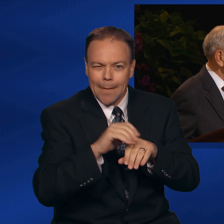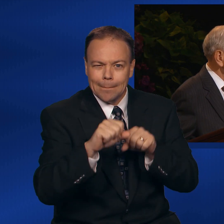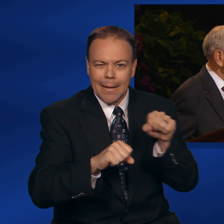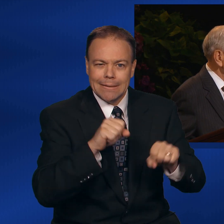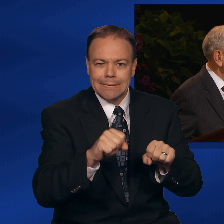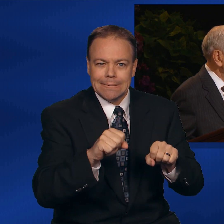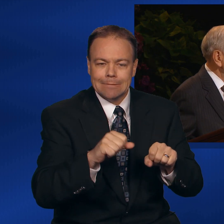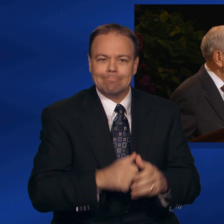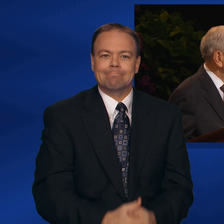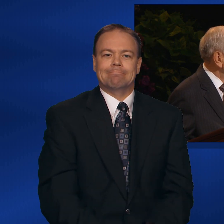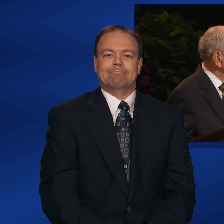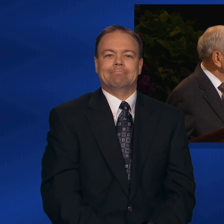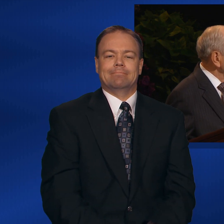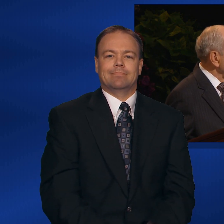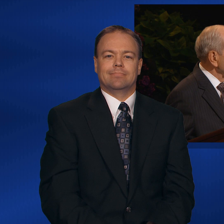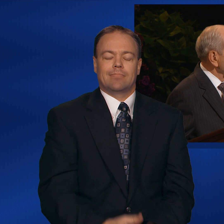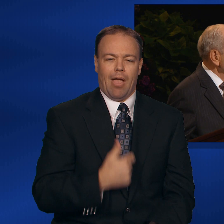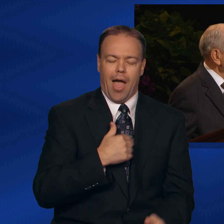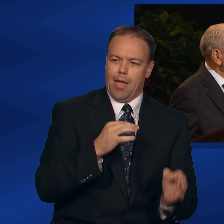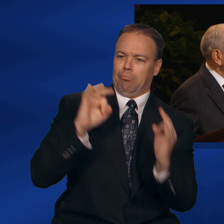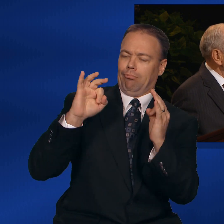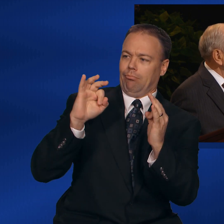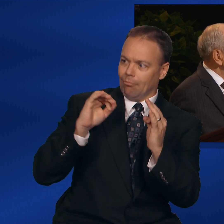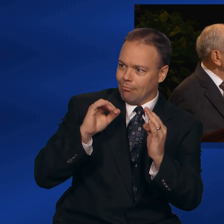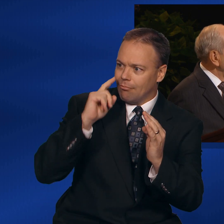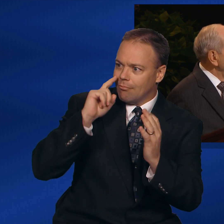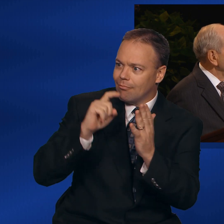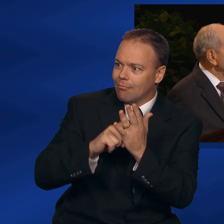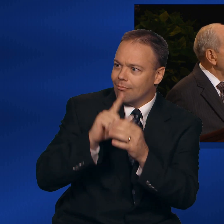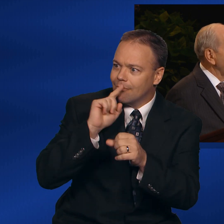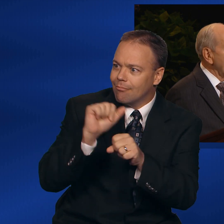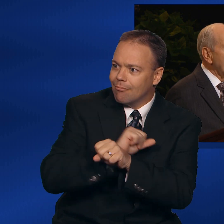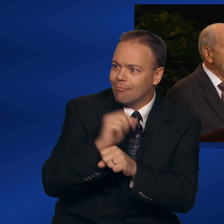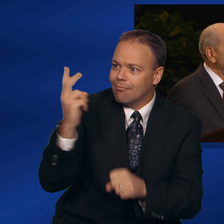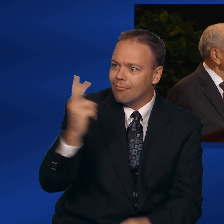bikes. I looked up the street and